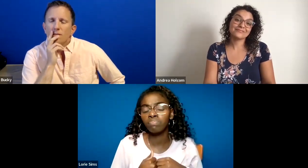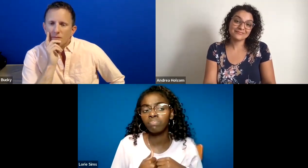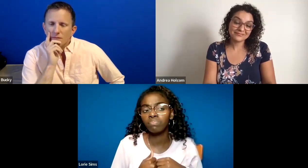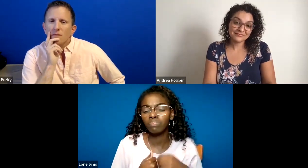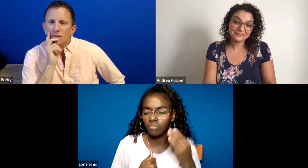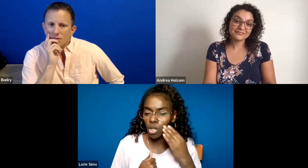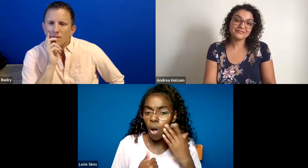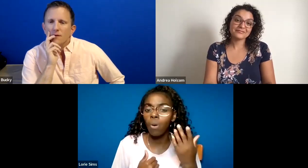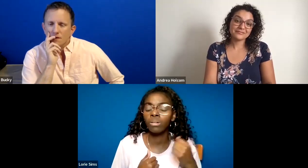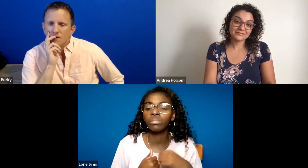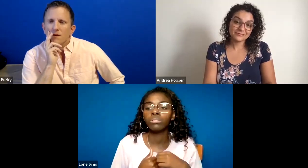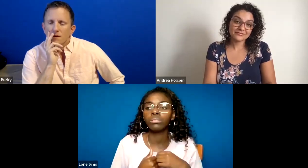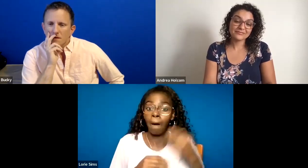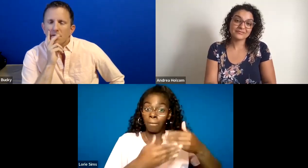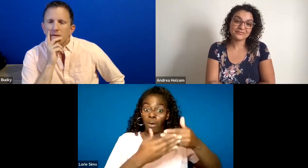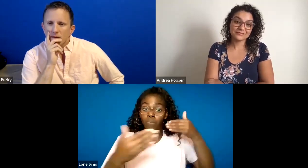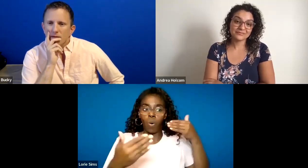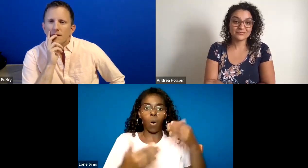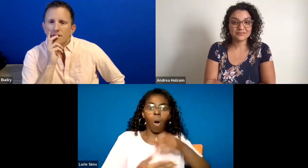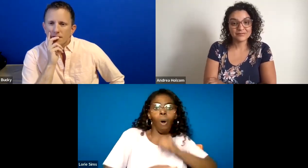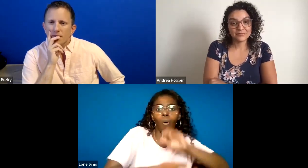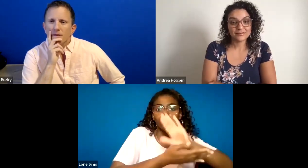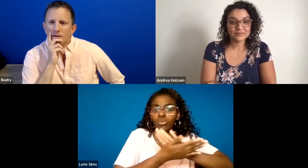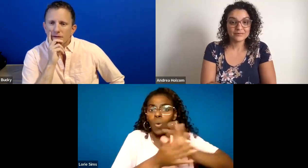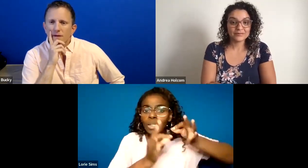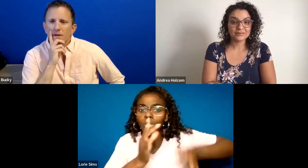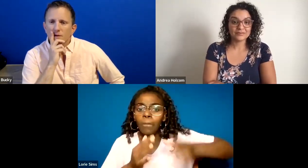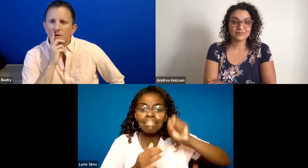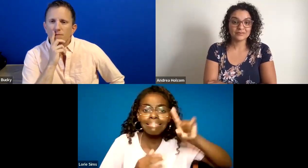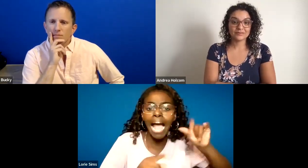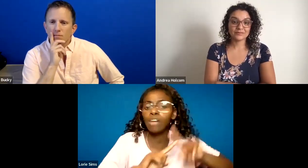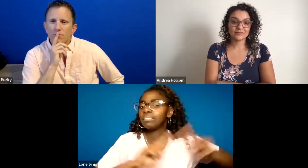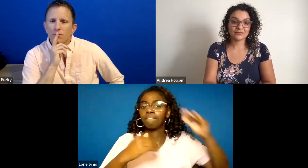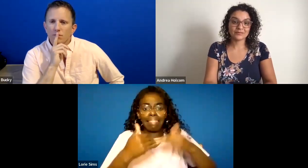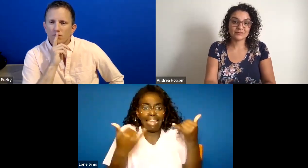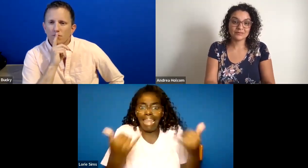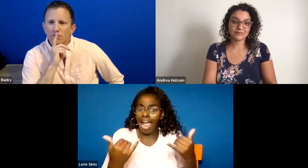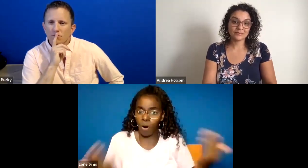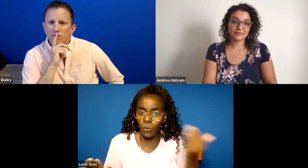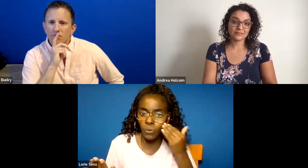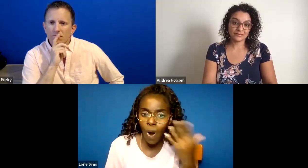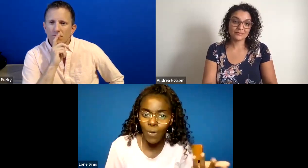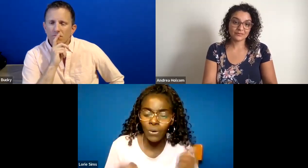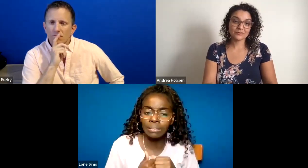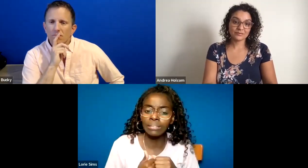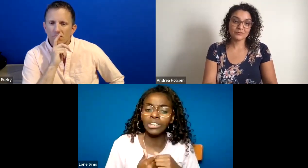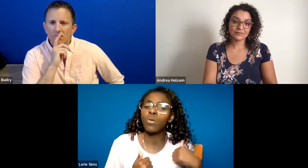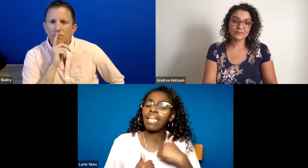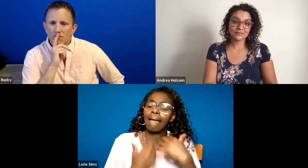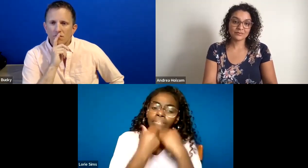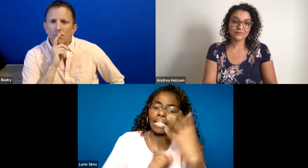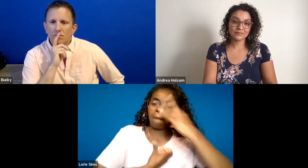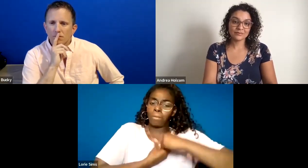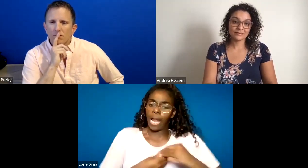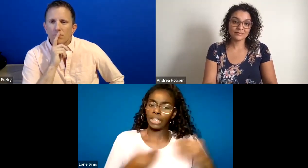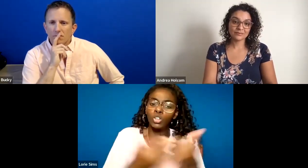to encompass these things that are happening in the world? You know, before, with old school interpreters and the old way of doing things, that